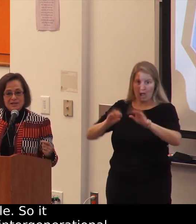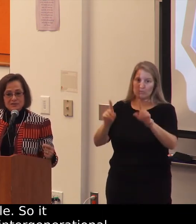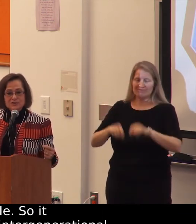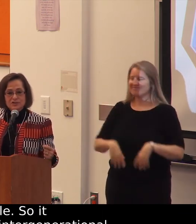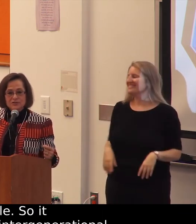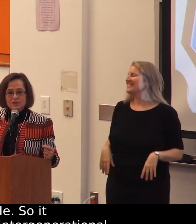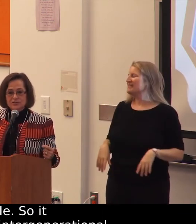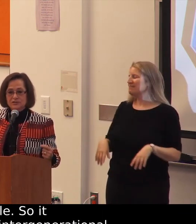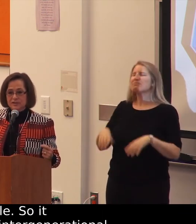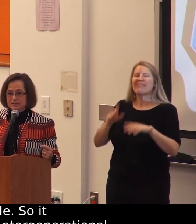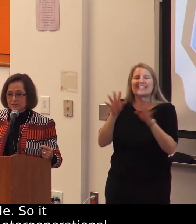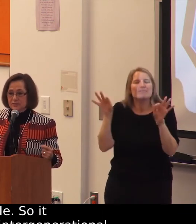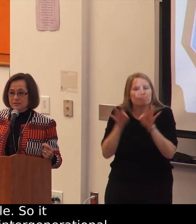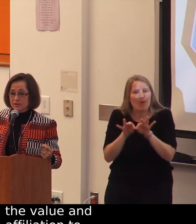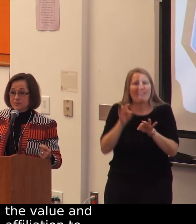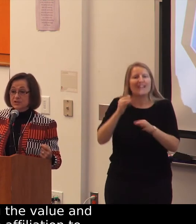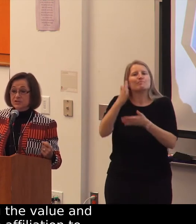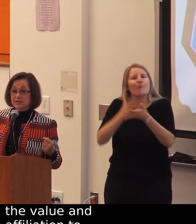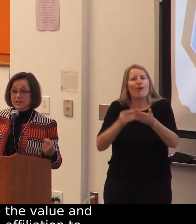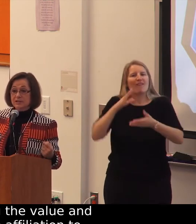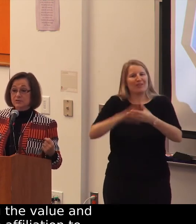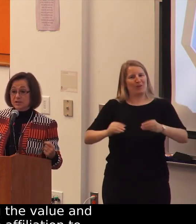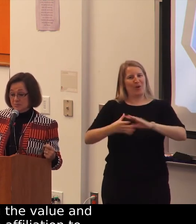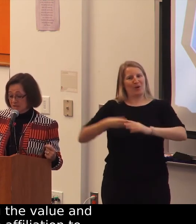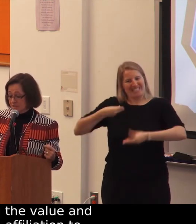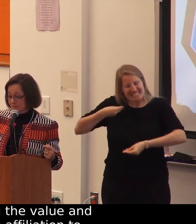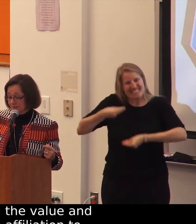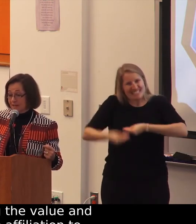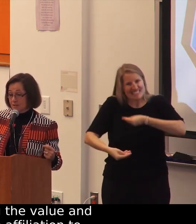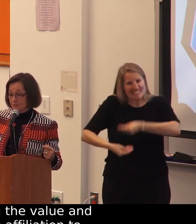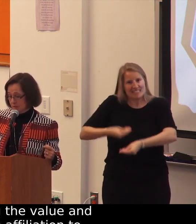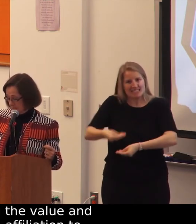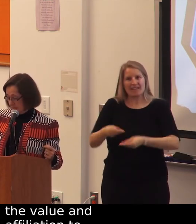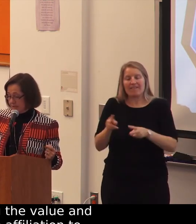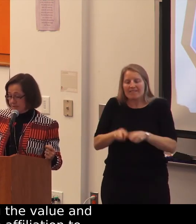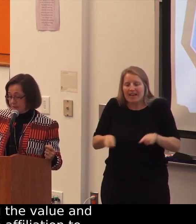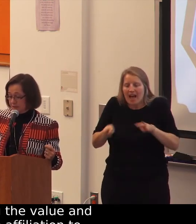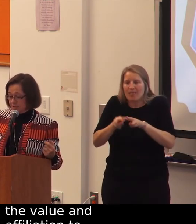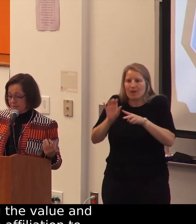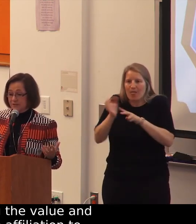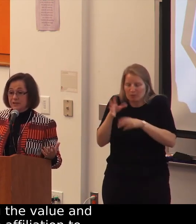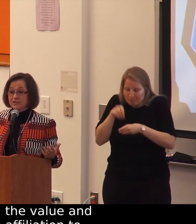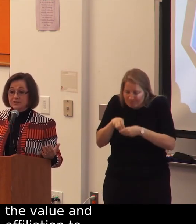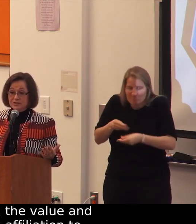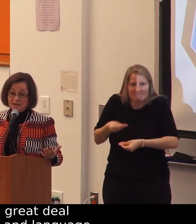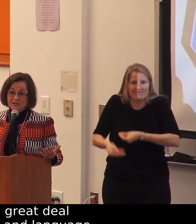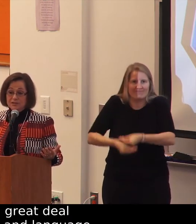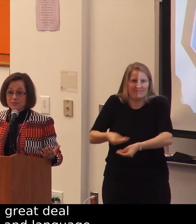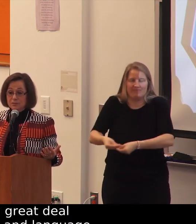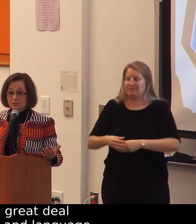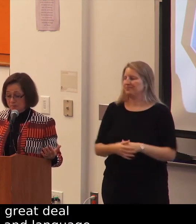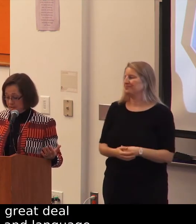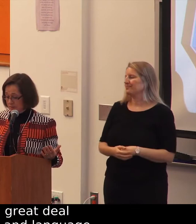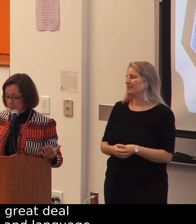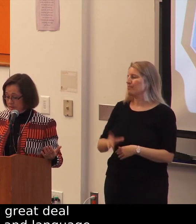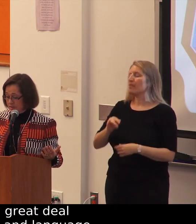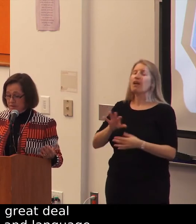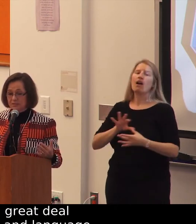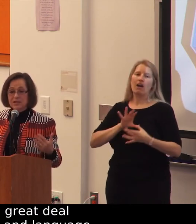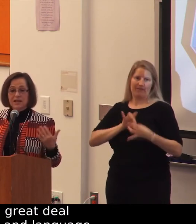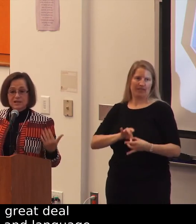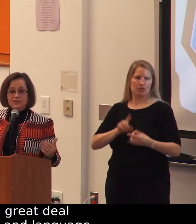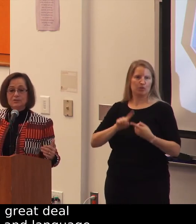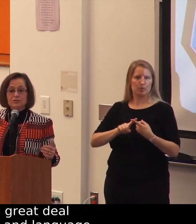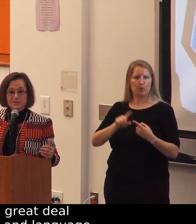matters, that intergenerational transmission, that transmitting the value. And clearly the affiliation to the ethnic group will matter a great